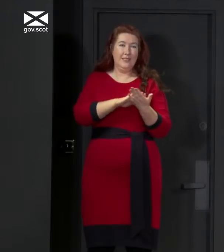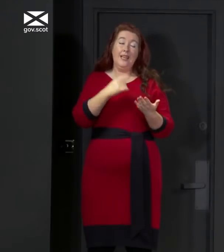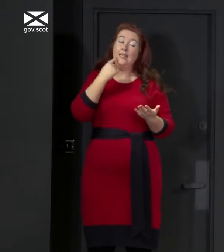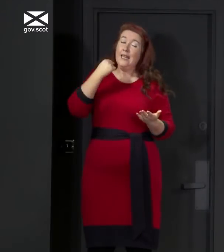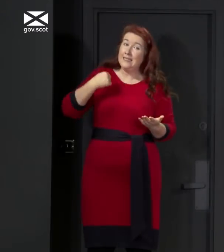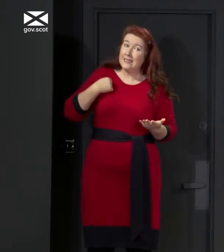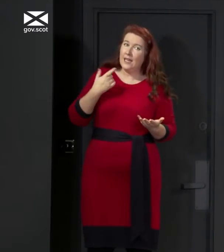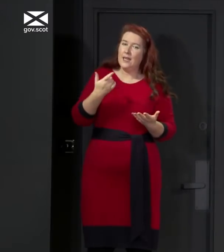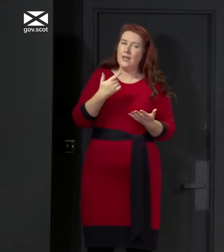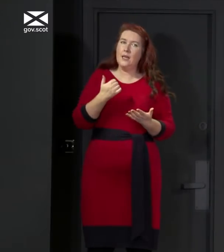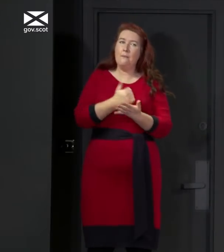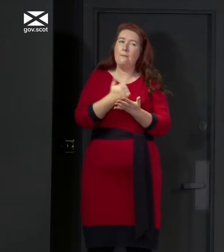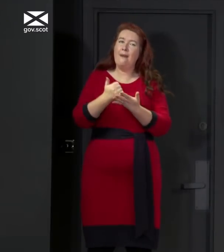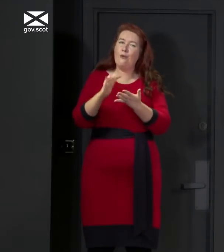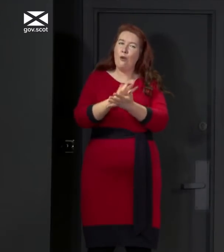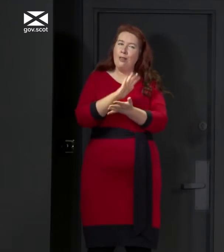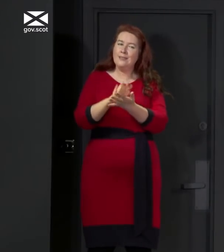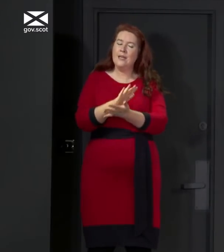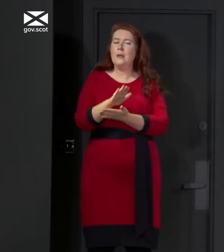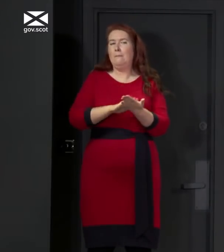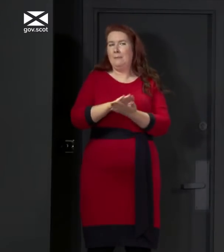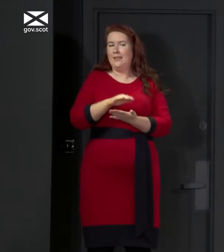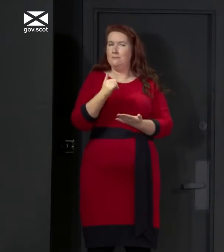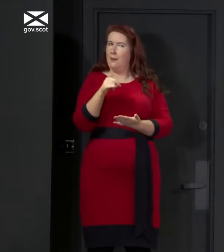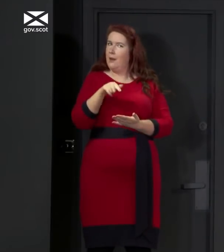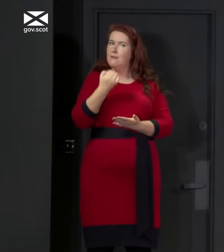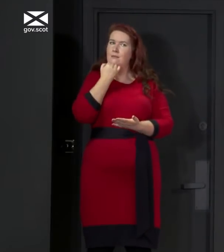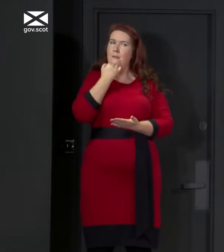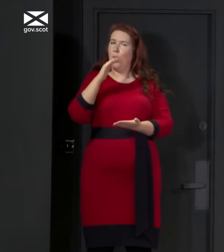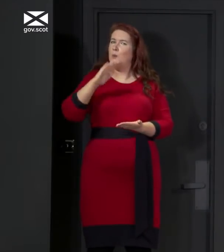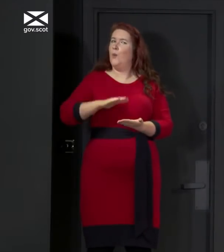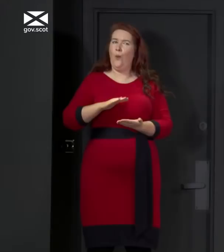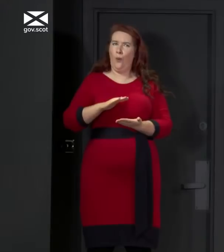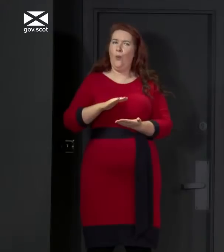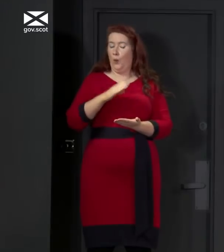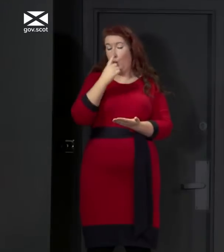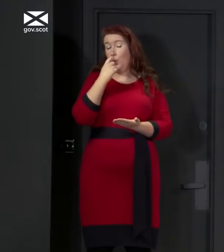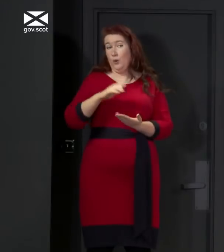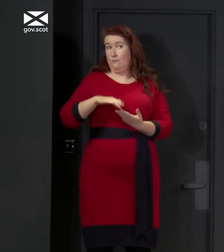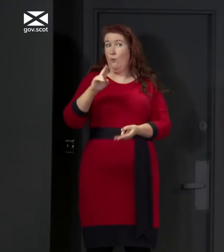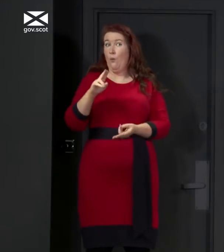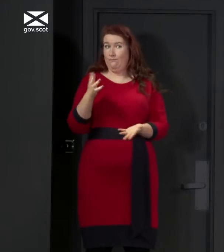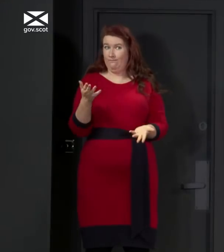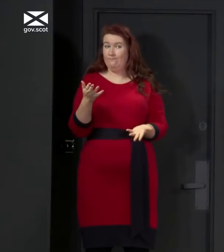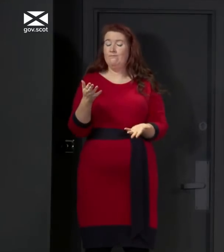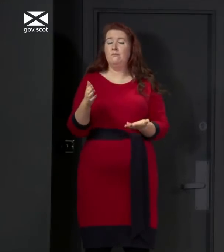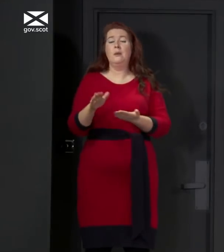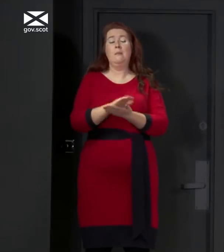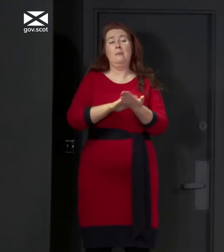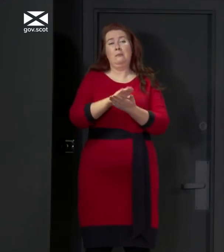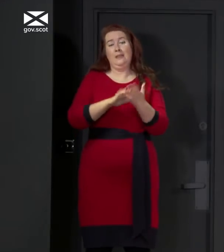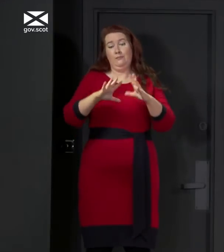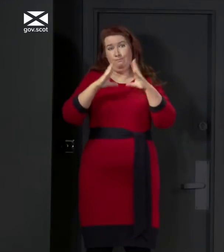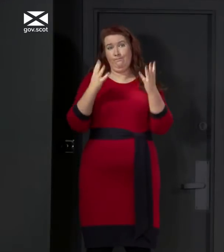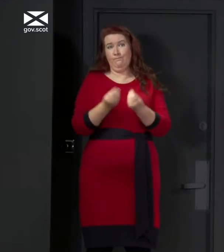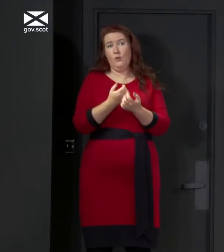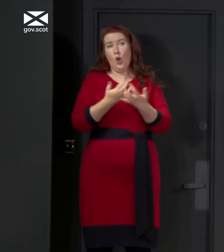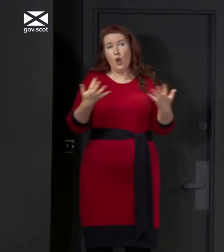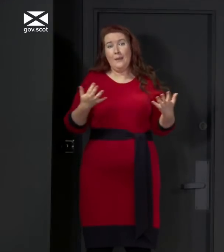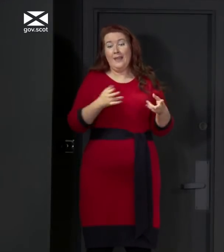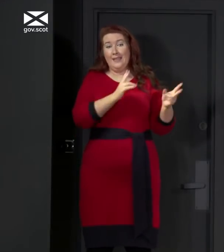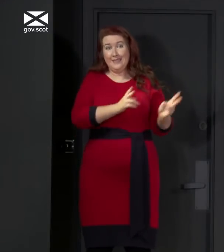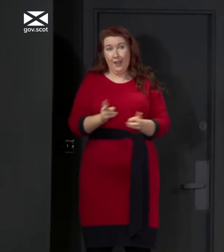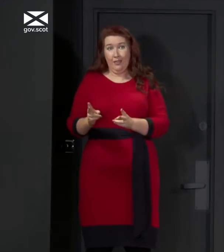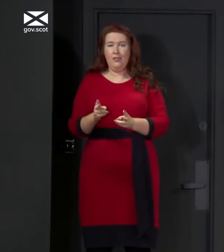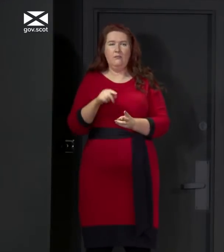is possible that this figure today is artificially low as a result of that, but it means that the total number of deaths reported